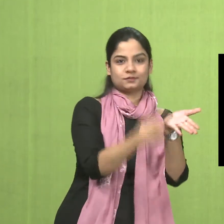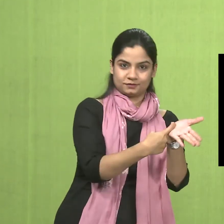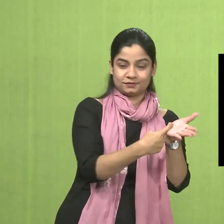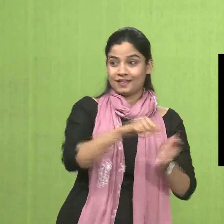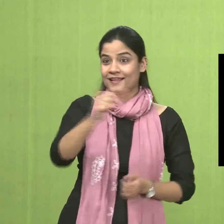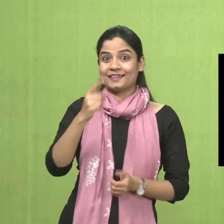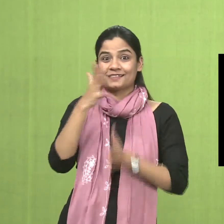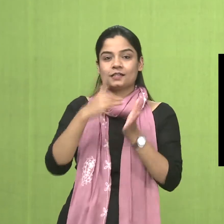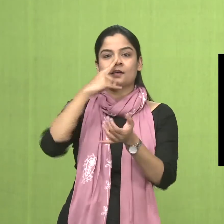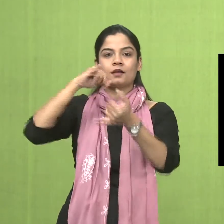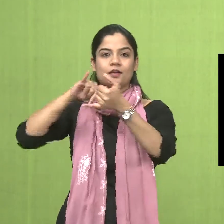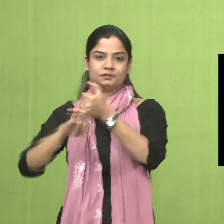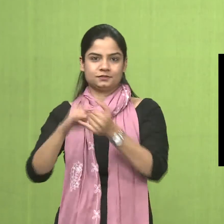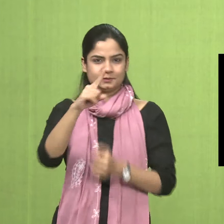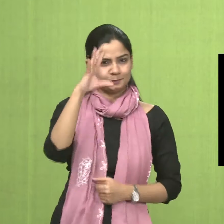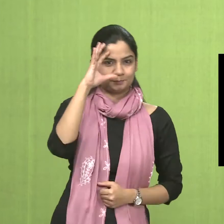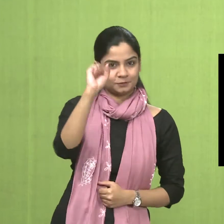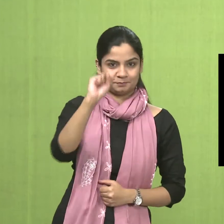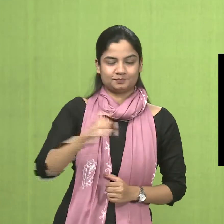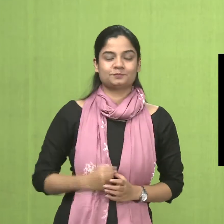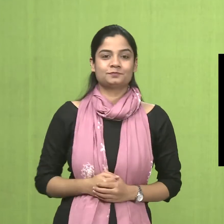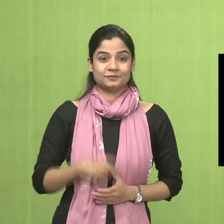Radha, this is how I am going to sign Radha, and this is how I am going to sign Sita.